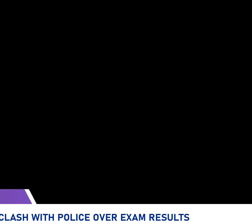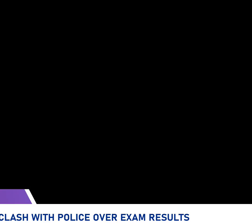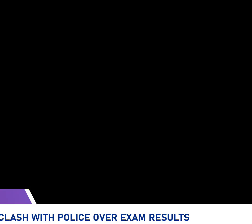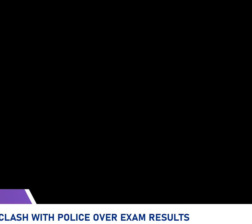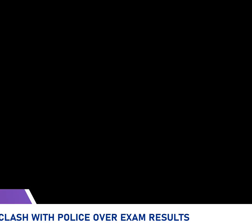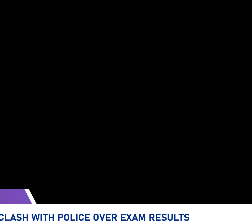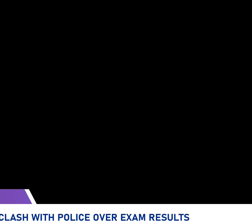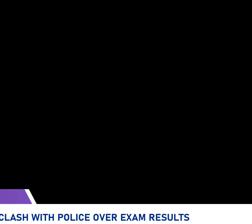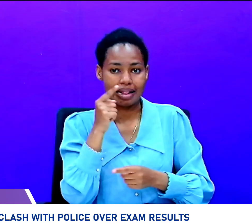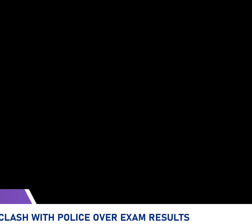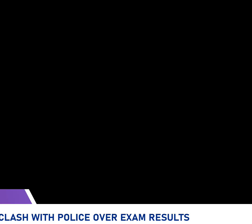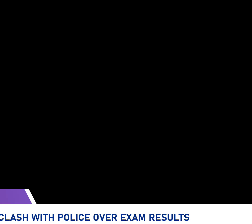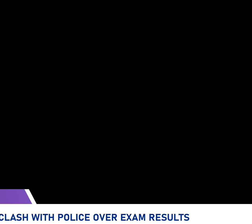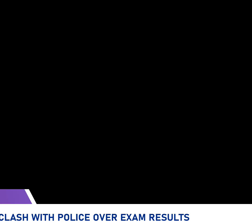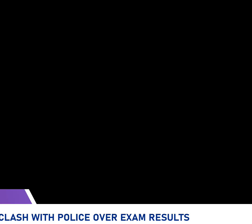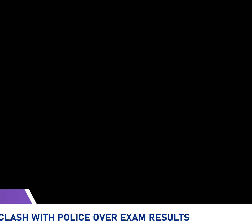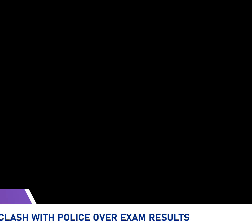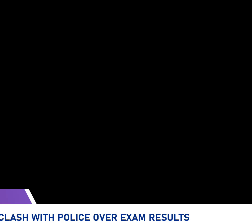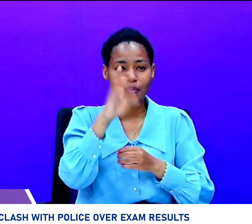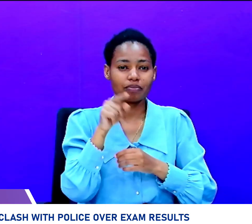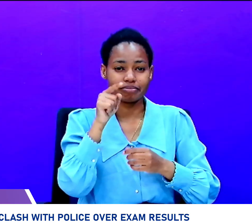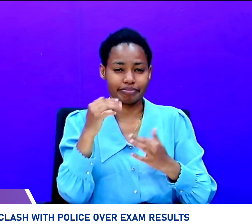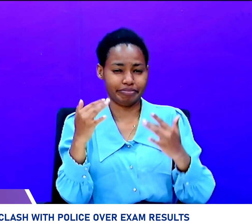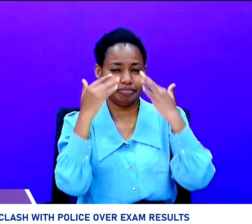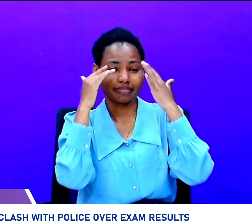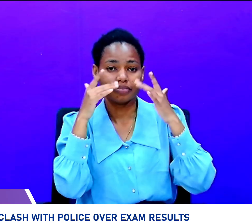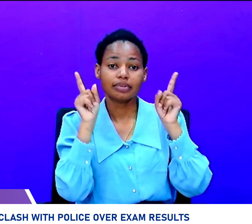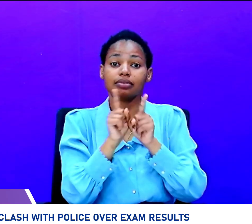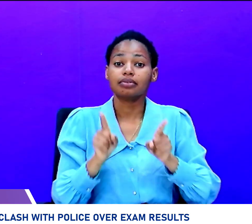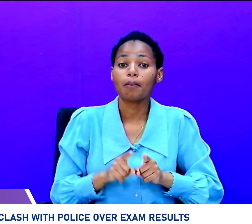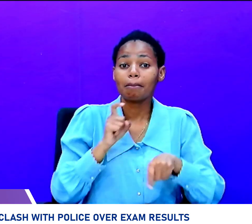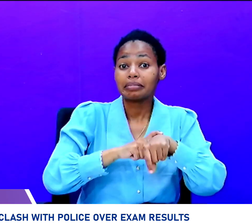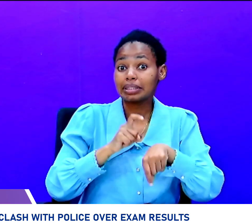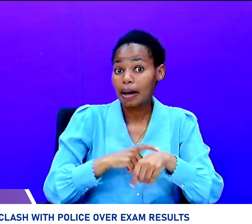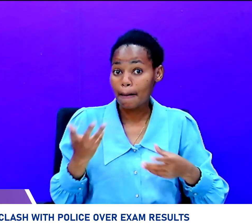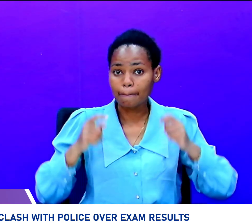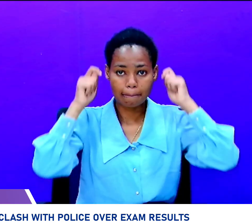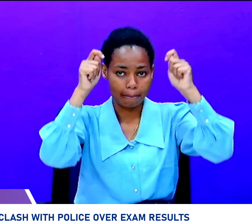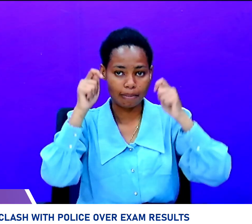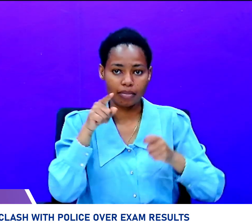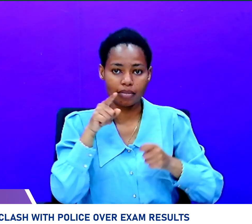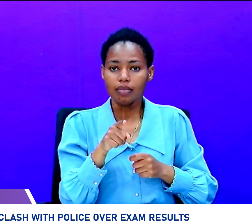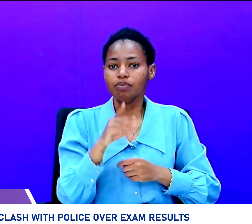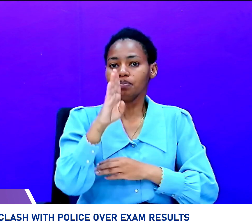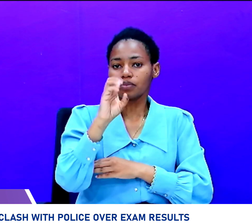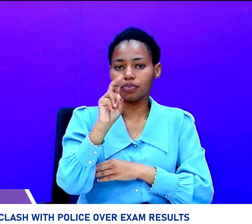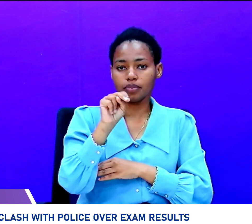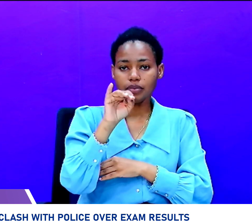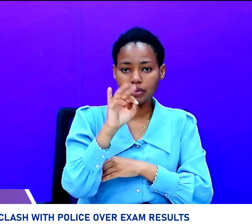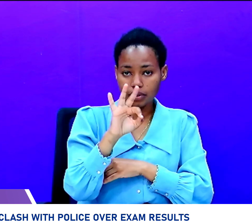students engaged police in running battles. Officers lobbed tear gas to disperse the crowds, while demonstrators lit